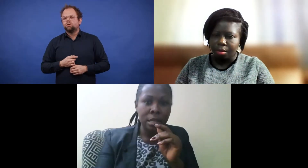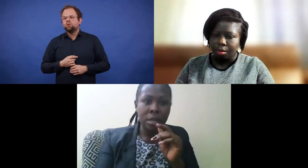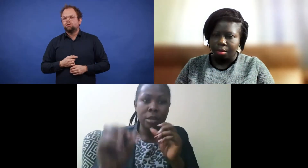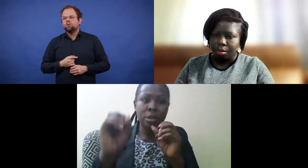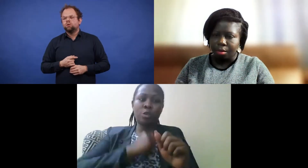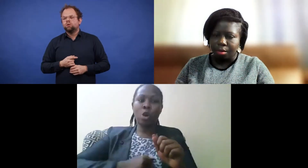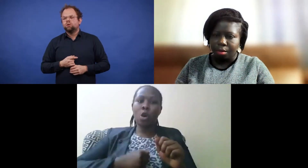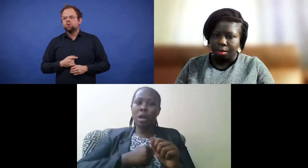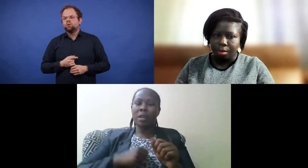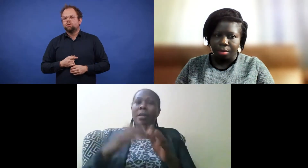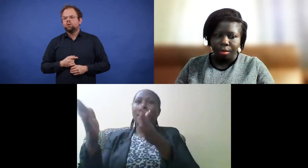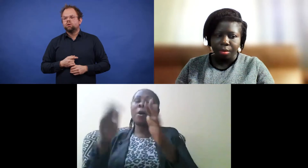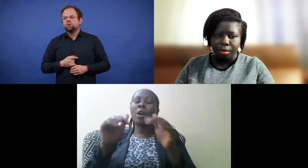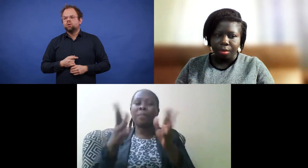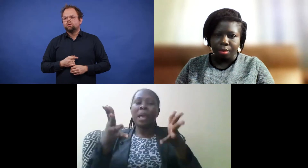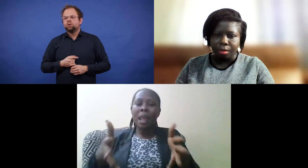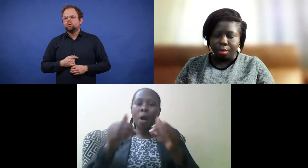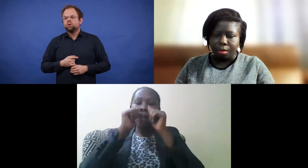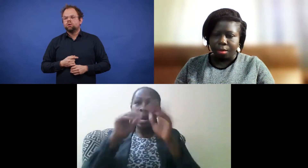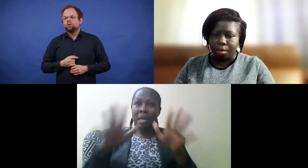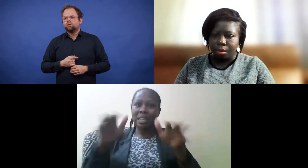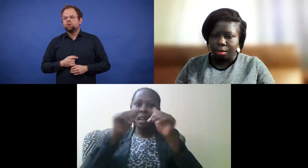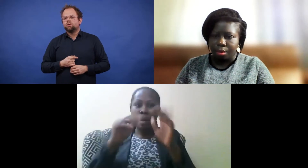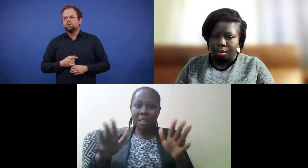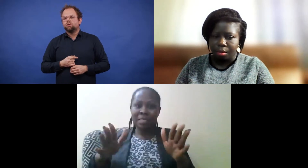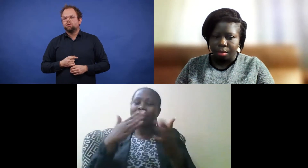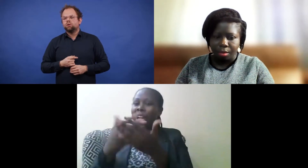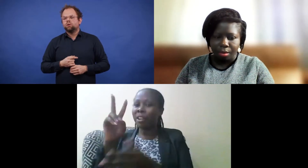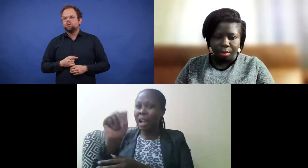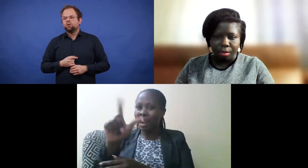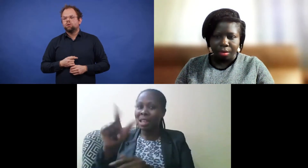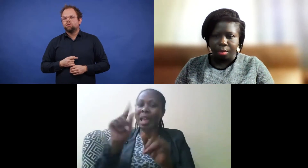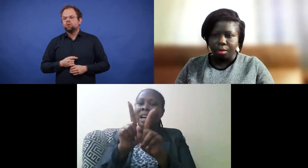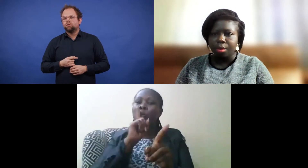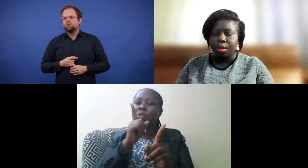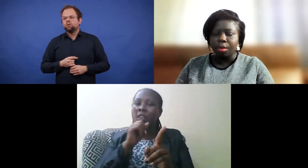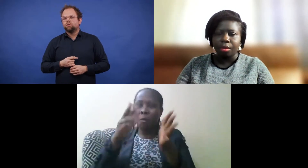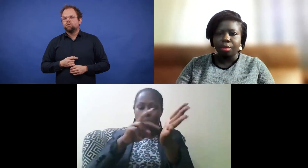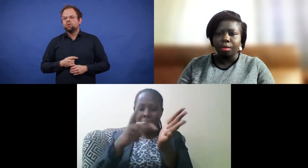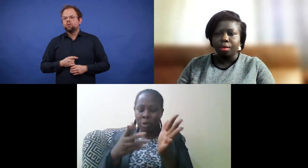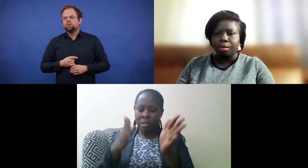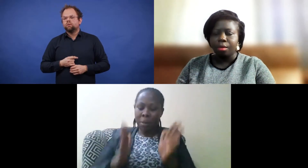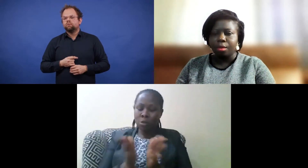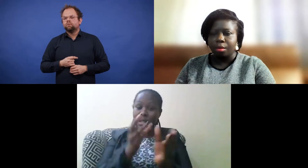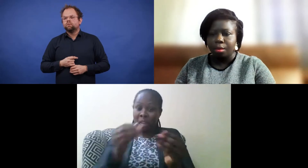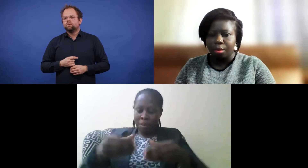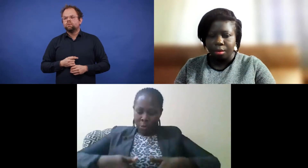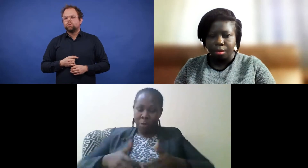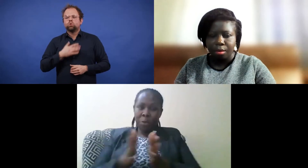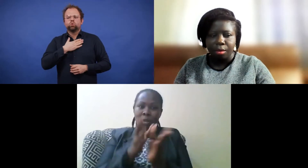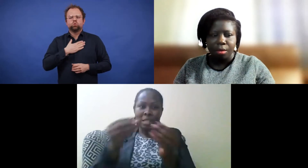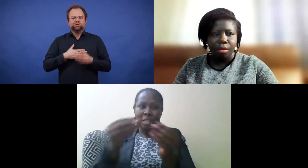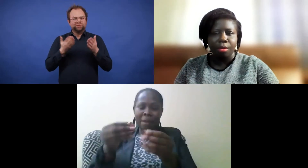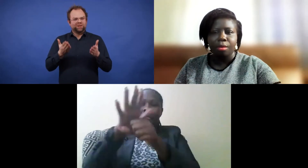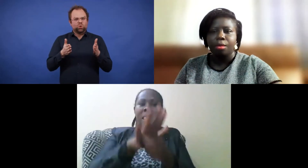I'll move to Blessing. Sorry. Okay. Now, Blessing. Blessing. Thank you very much. As Valerie said, youth